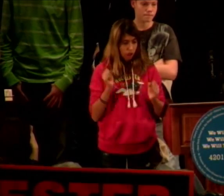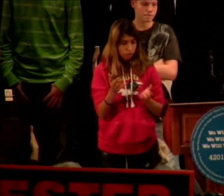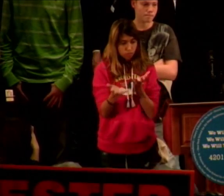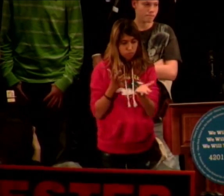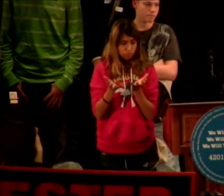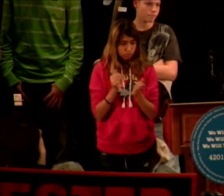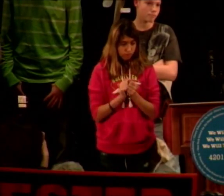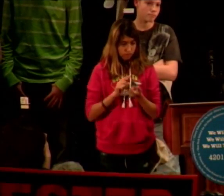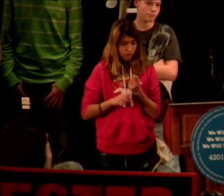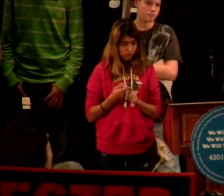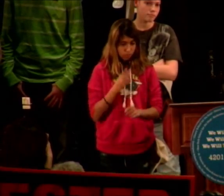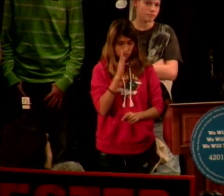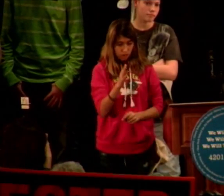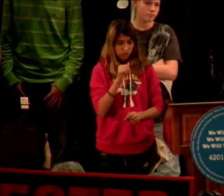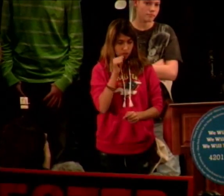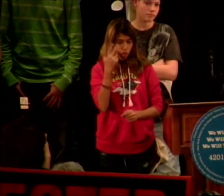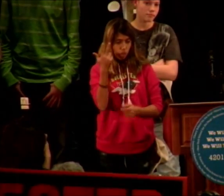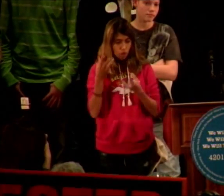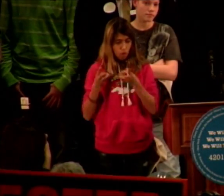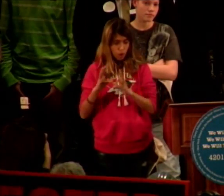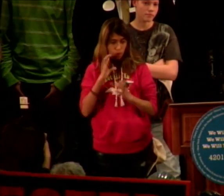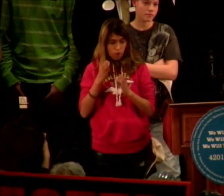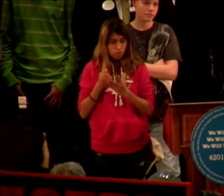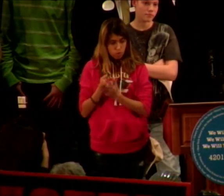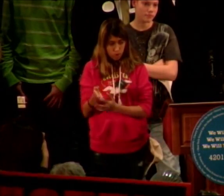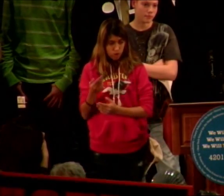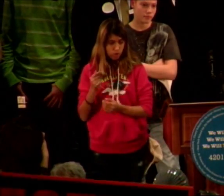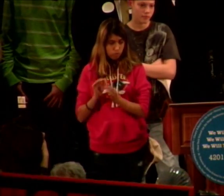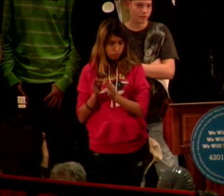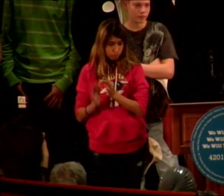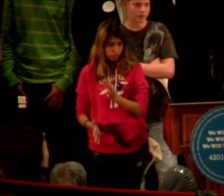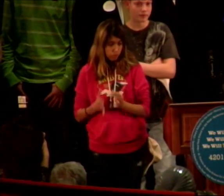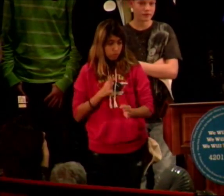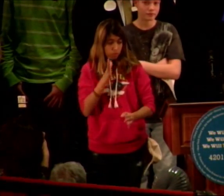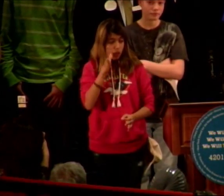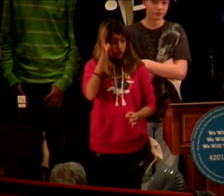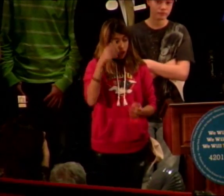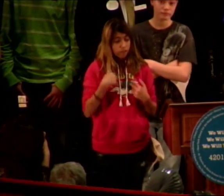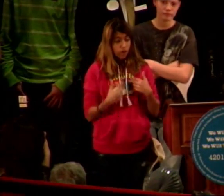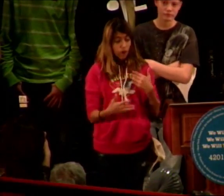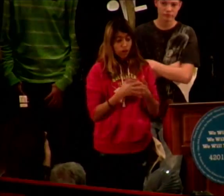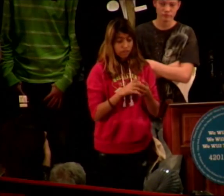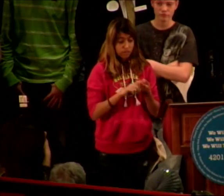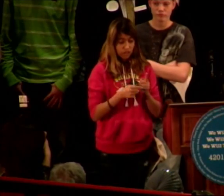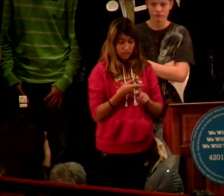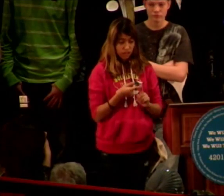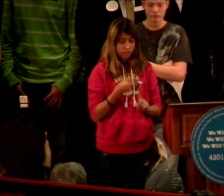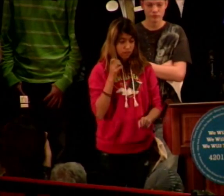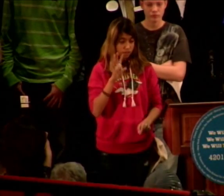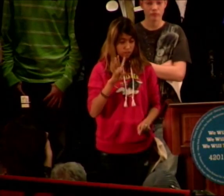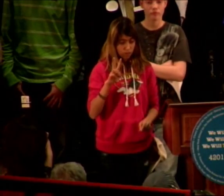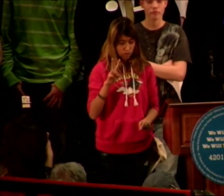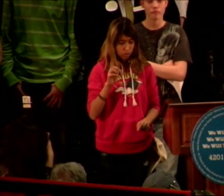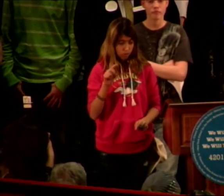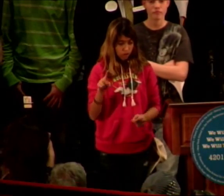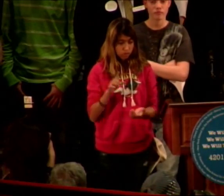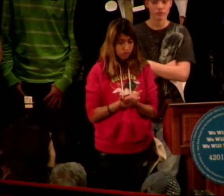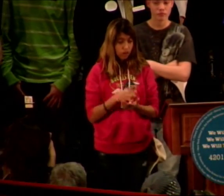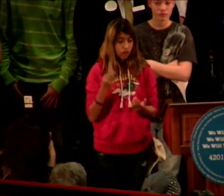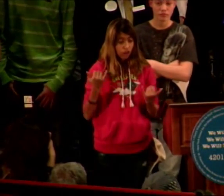more at Milnex than I ever could at a hearing school. It's not freeway communication. I don't have to use an interpreter. And I have close